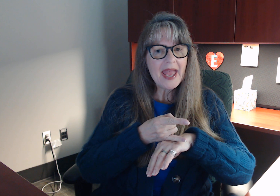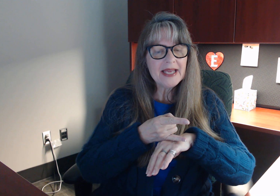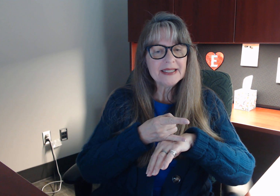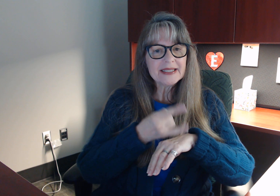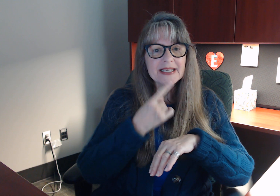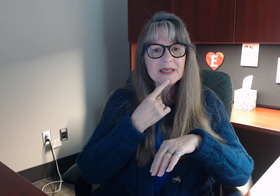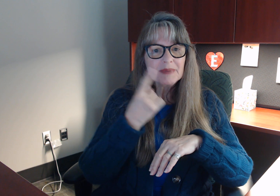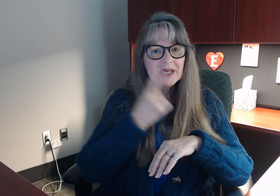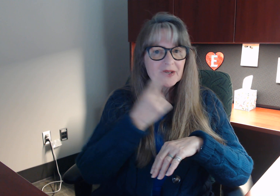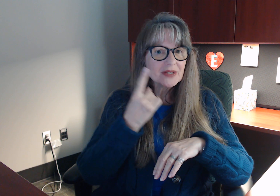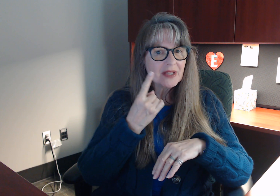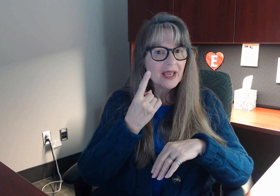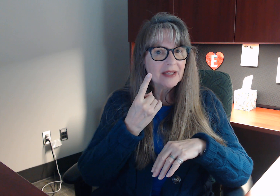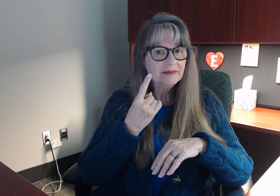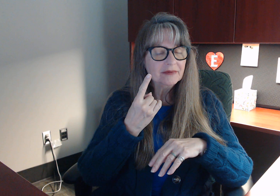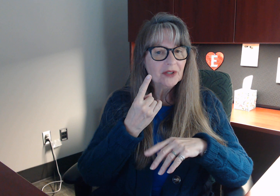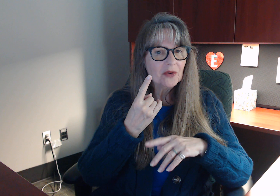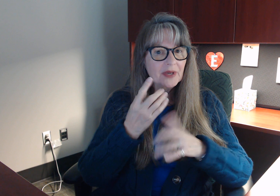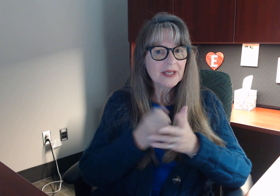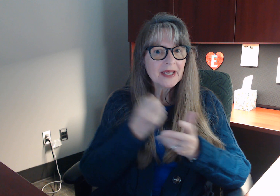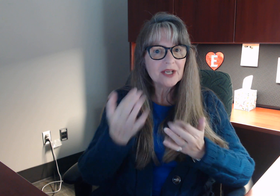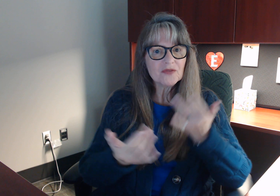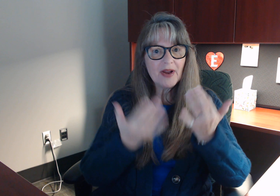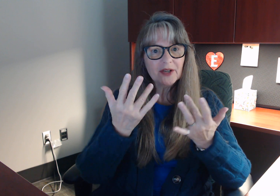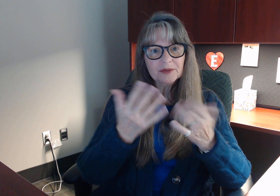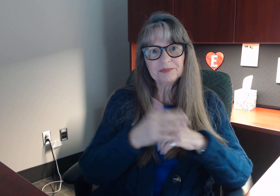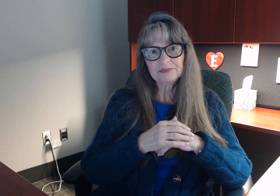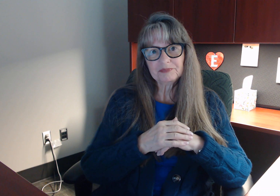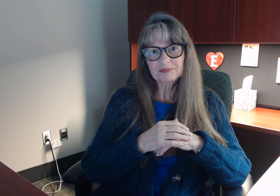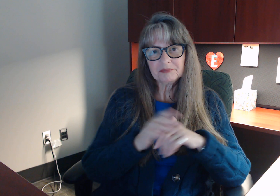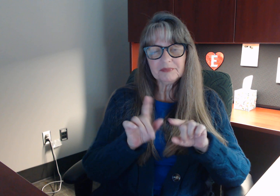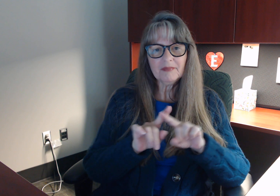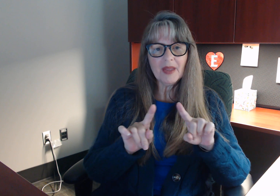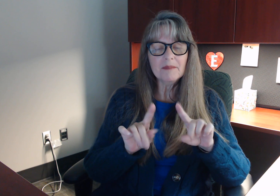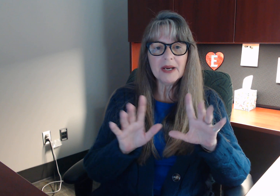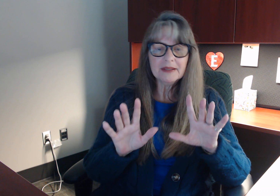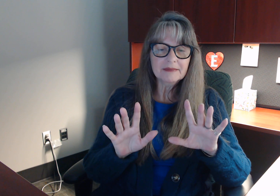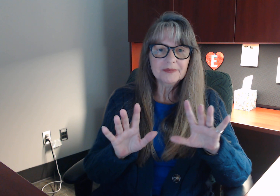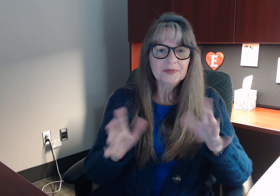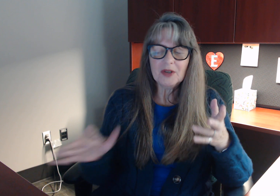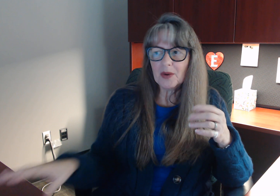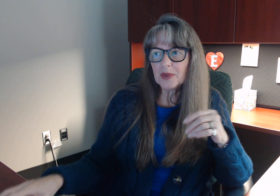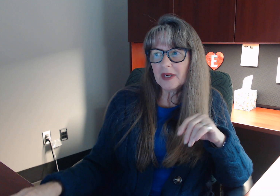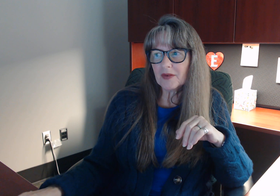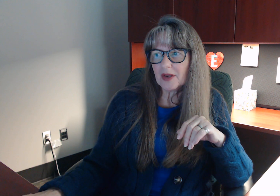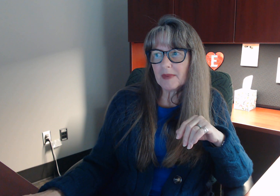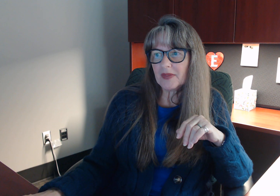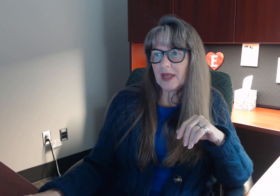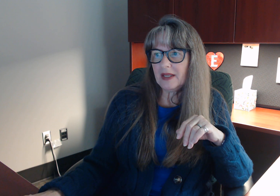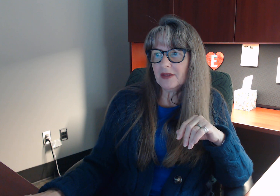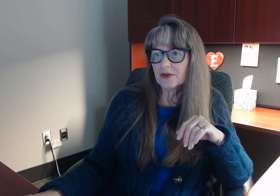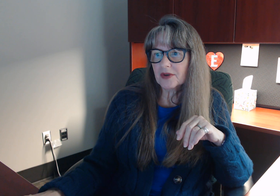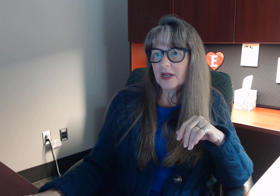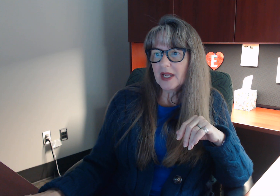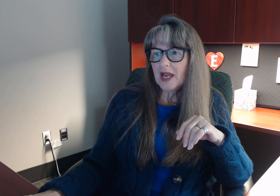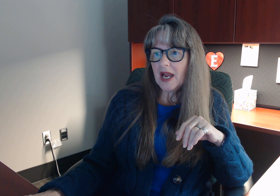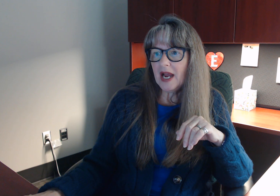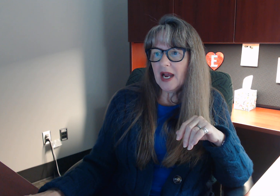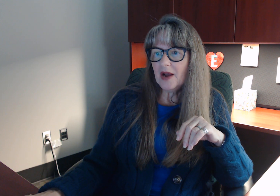And they said because it can, it can catch fire. But, I would never thought about that either.